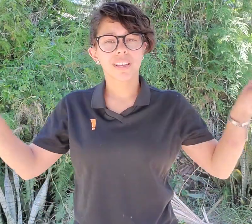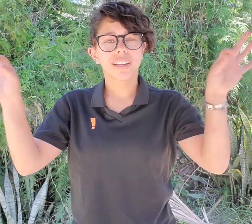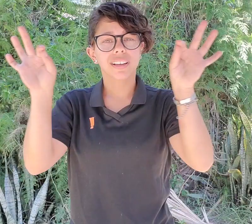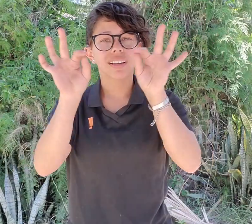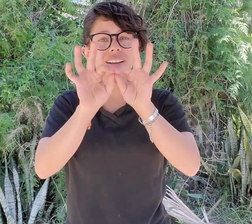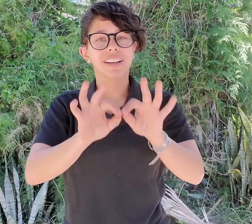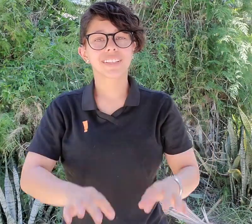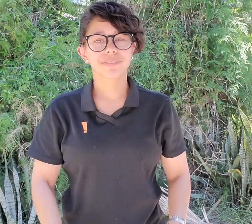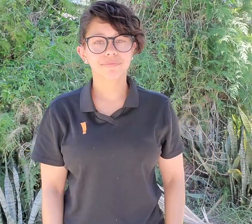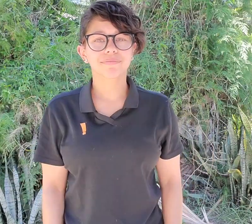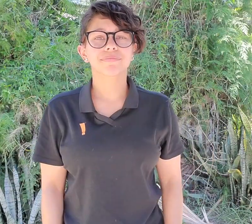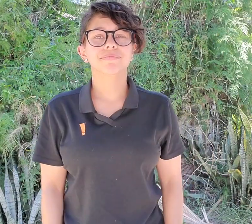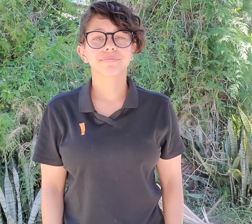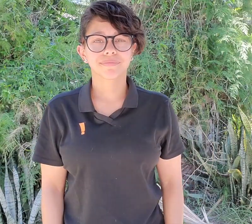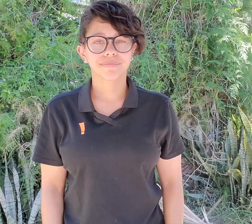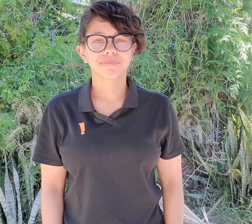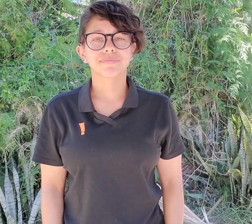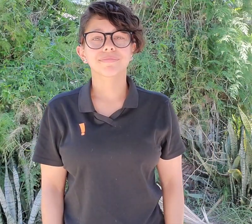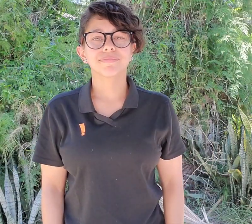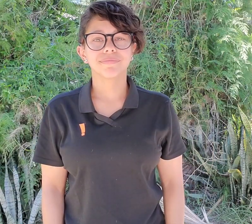matter, yeah.